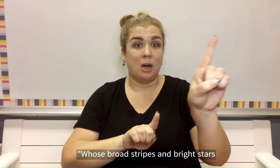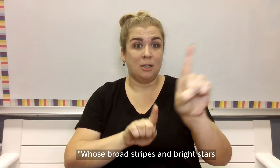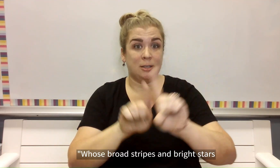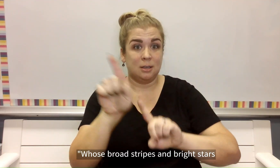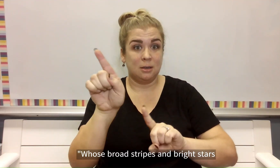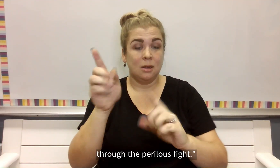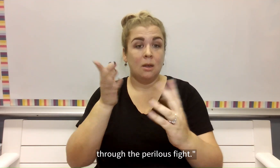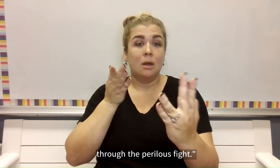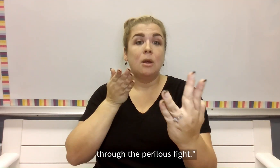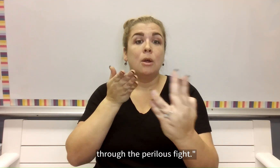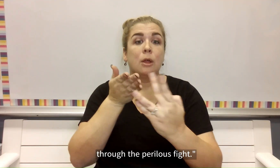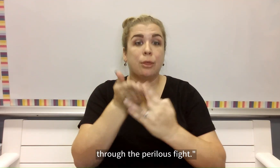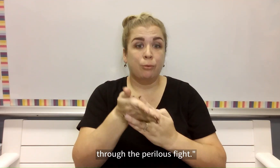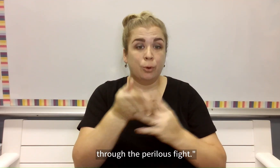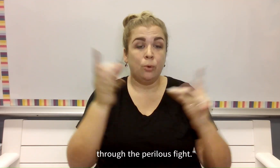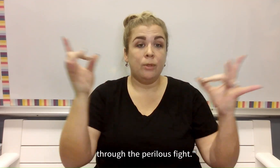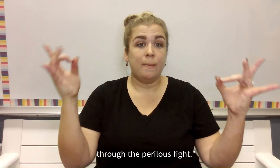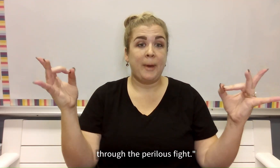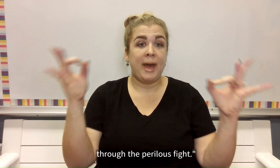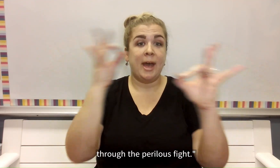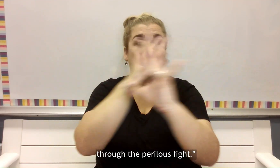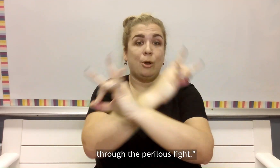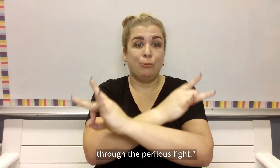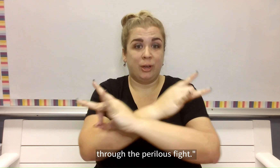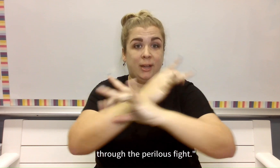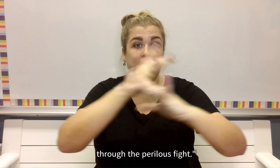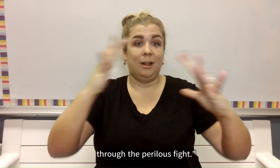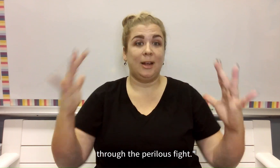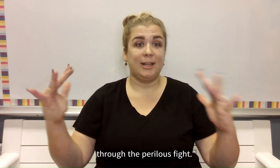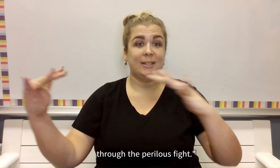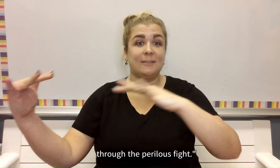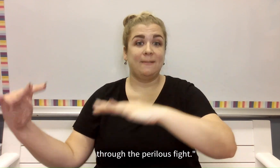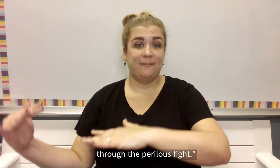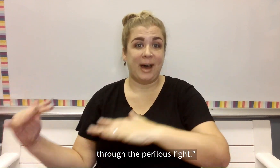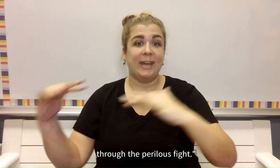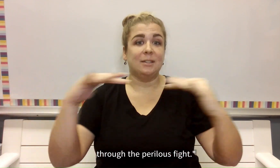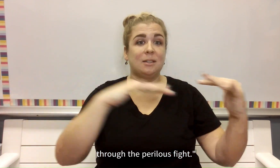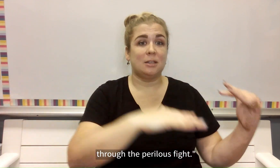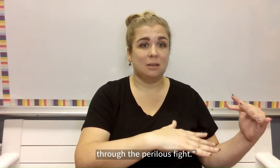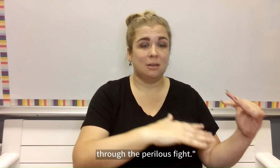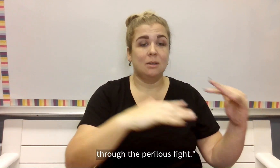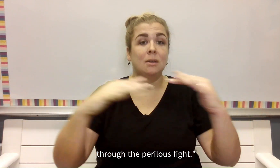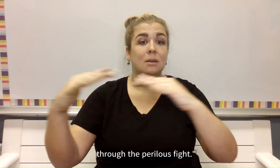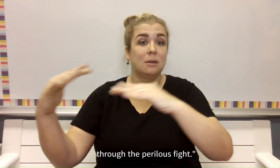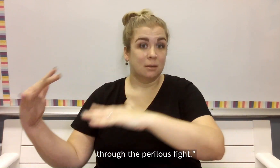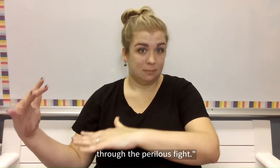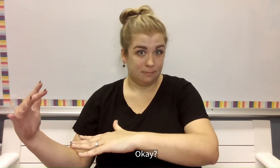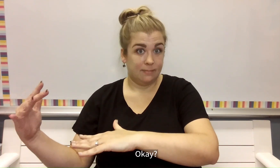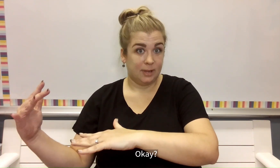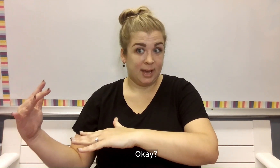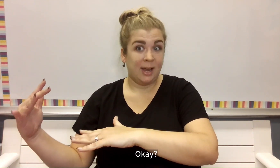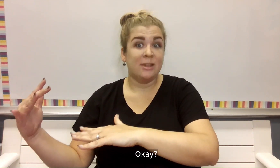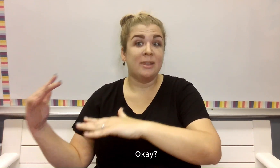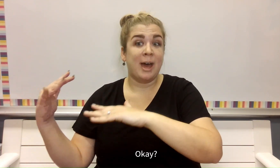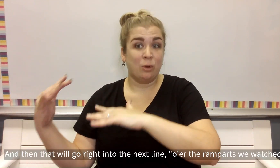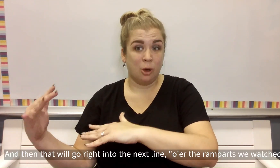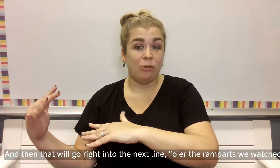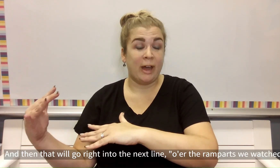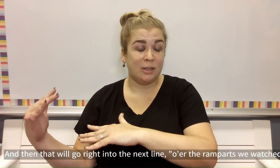stars through the perilous fight. Okay, and then that will go right into